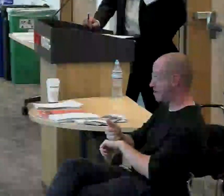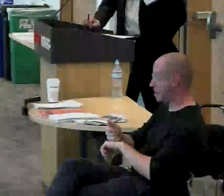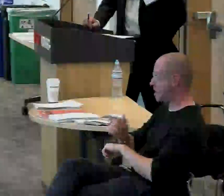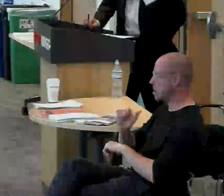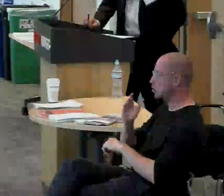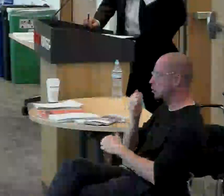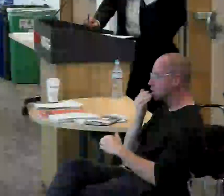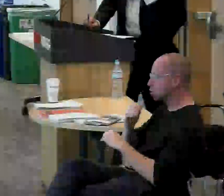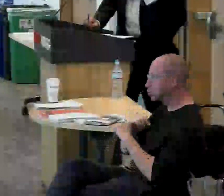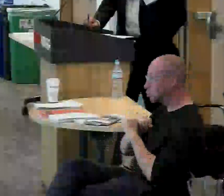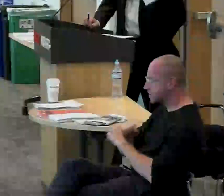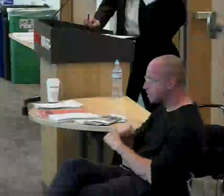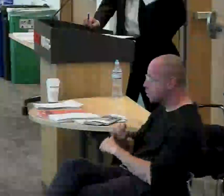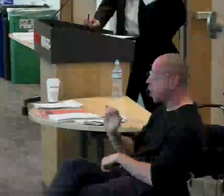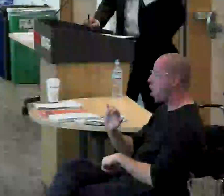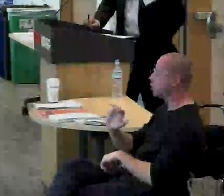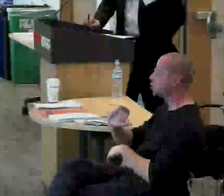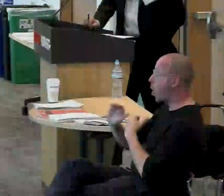community really